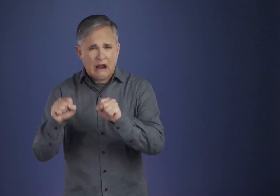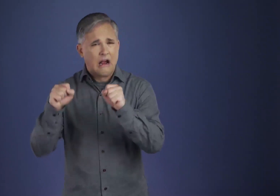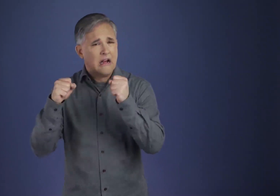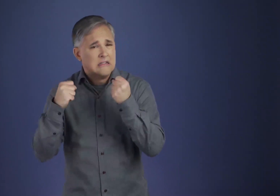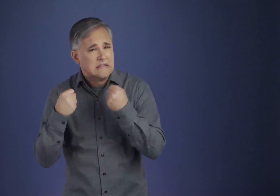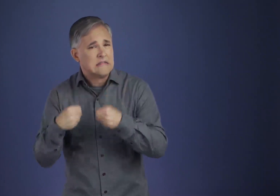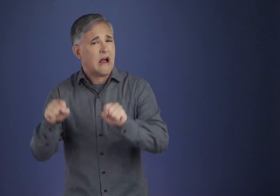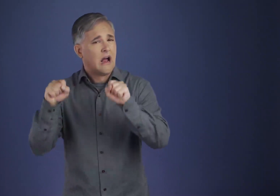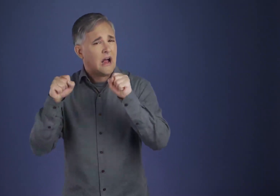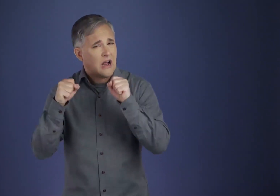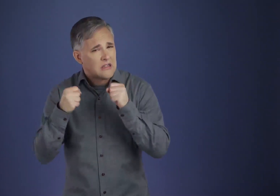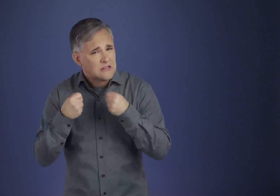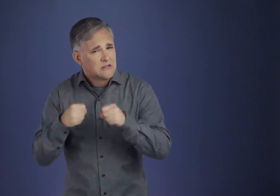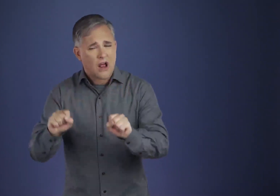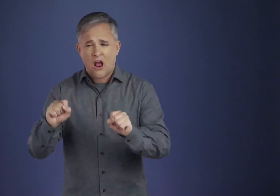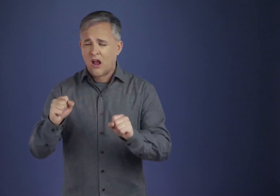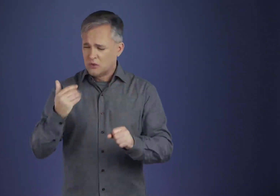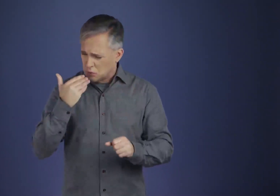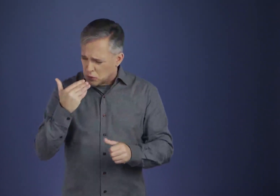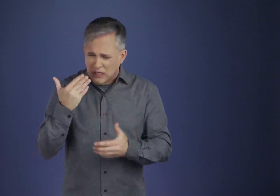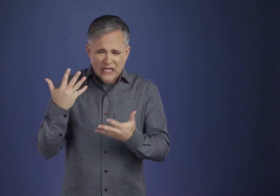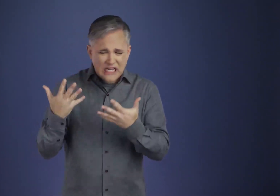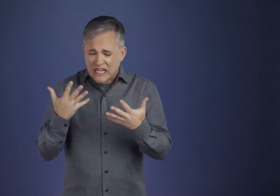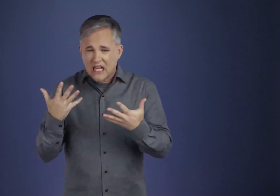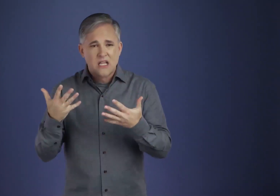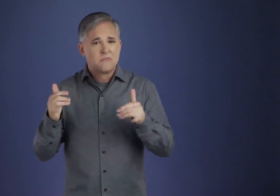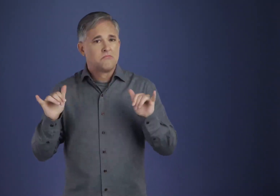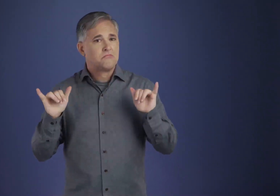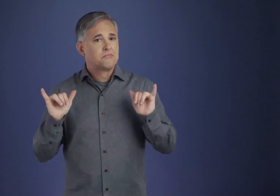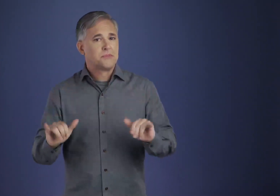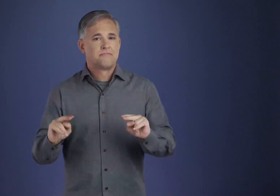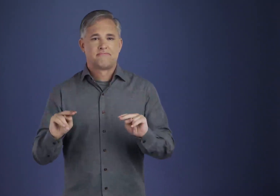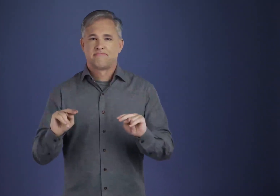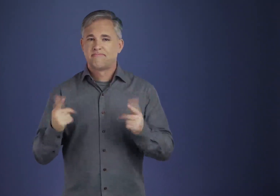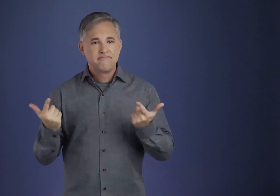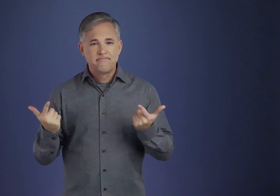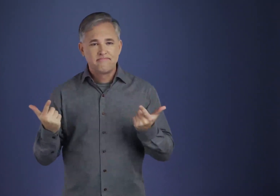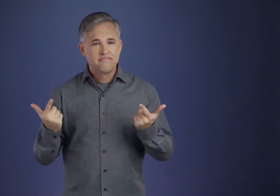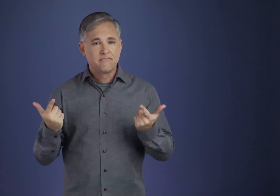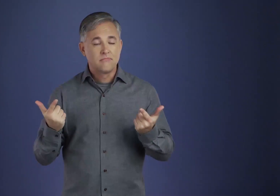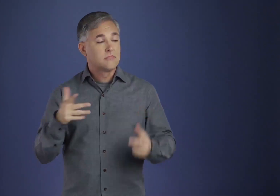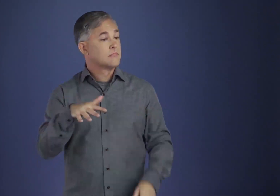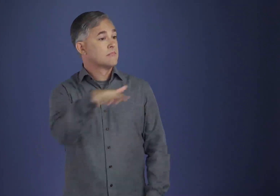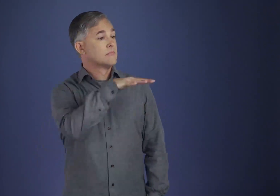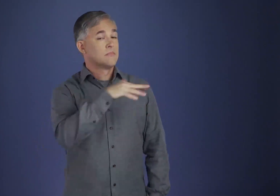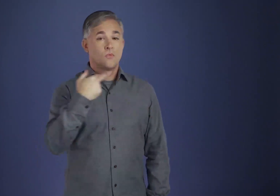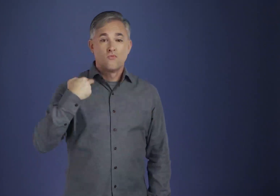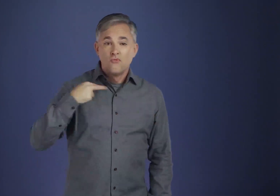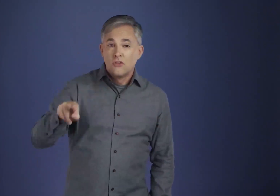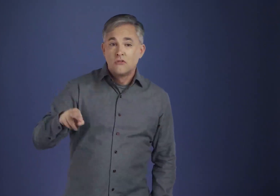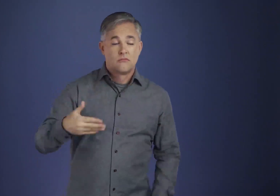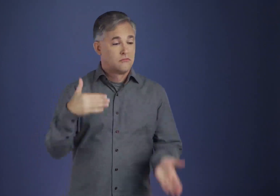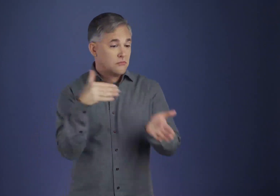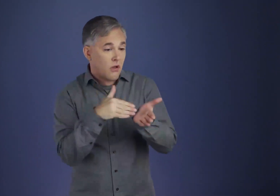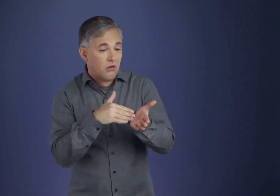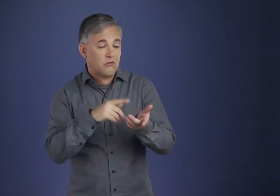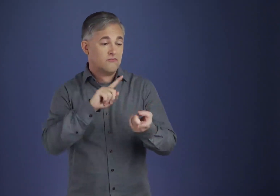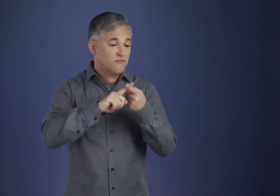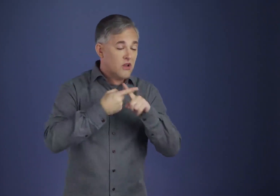To clergymen, doctors, friends, and families, the alcoholic who means well and tries hard is a